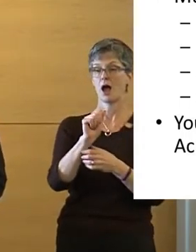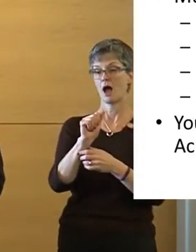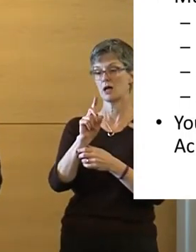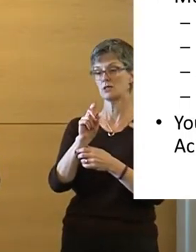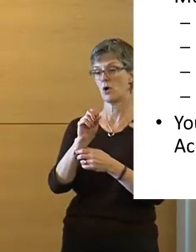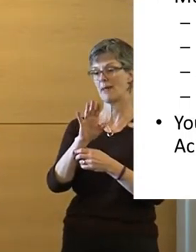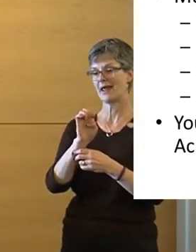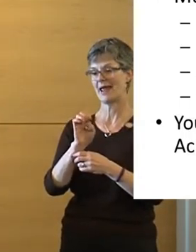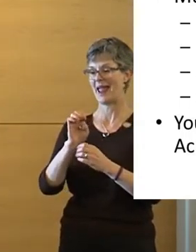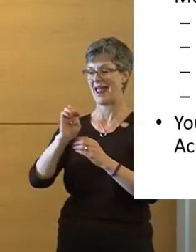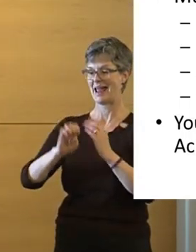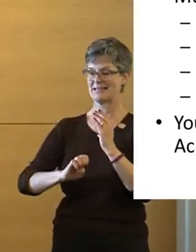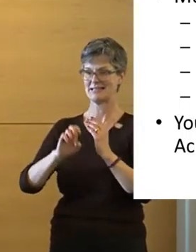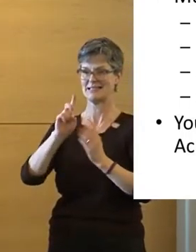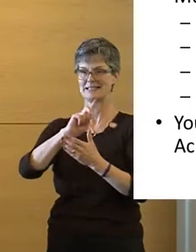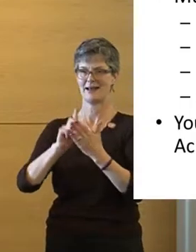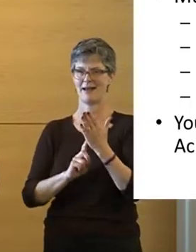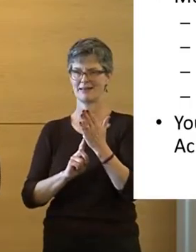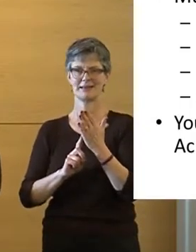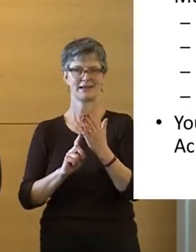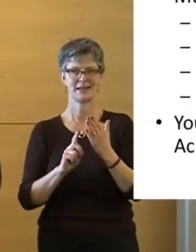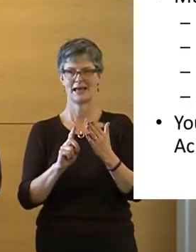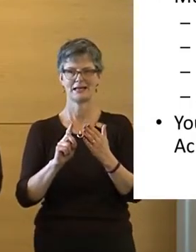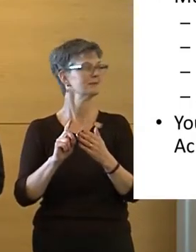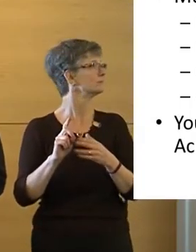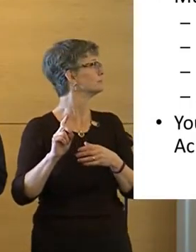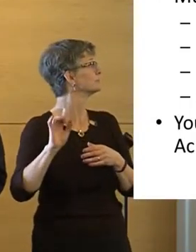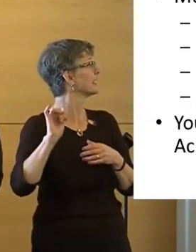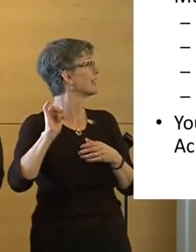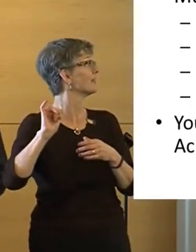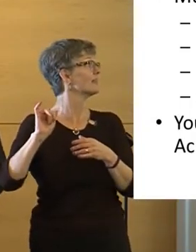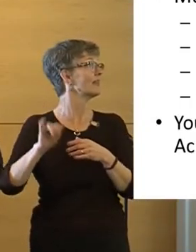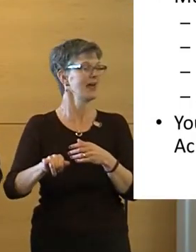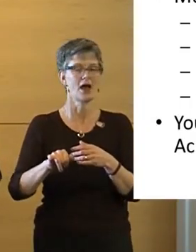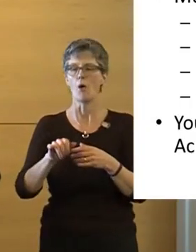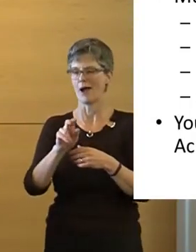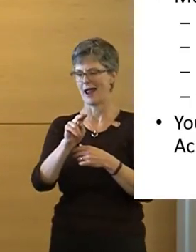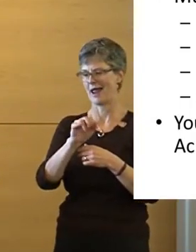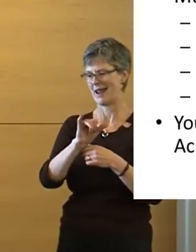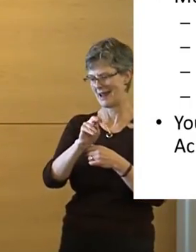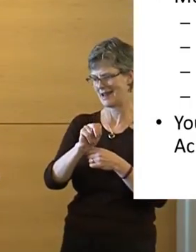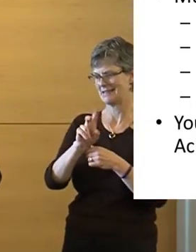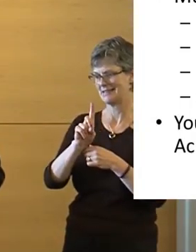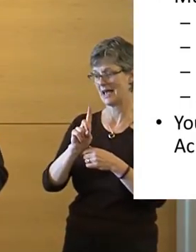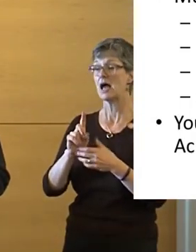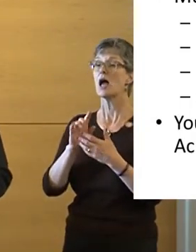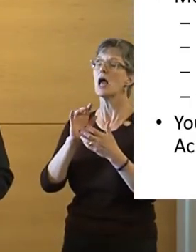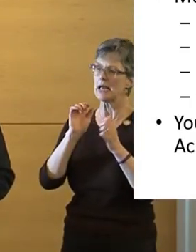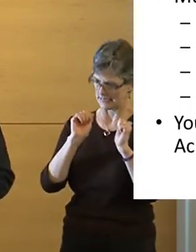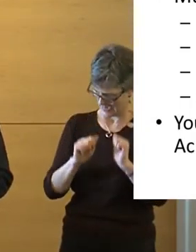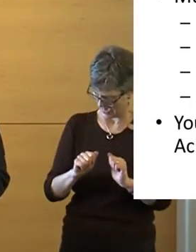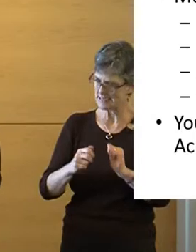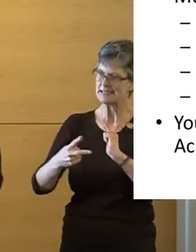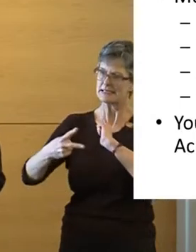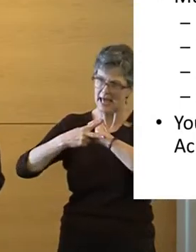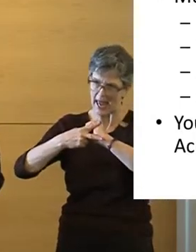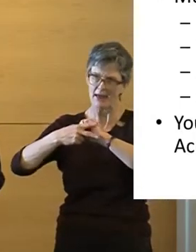Docs, a lot of people are using Google Docs to author content now. If you save as PDF from Google Docs, you do not get a tagged